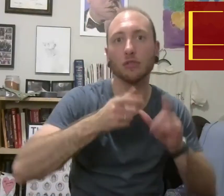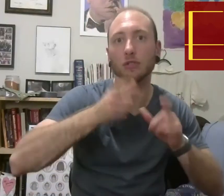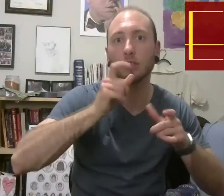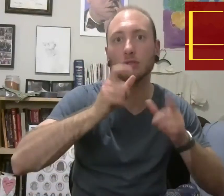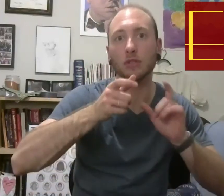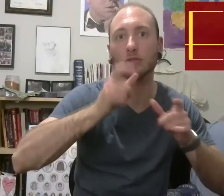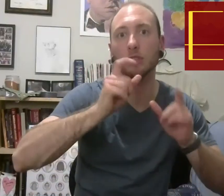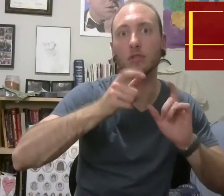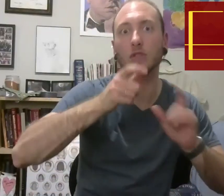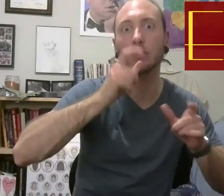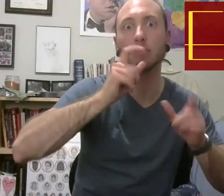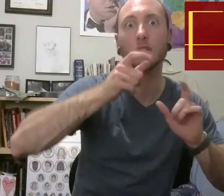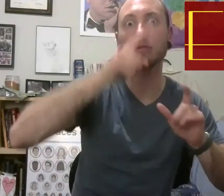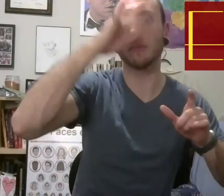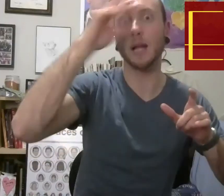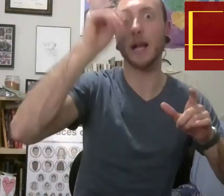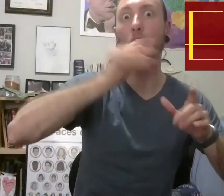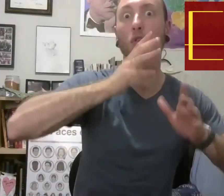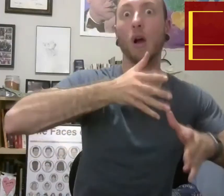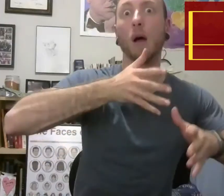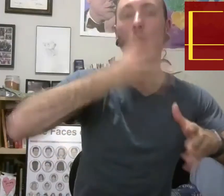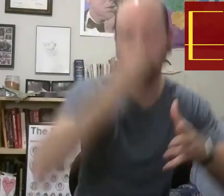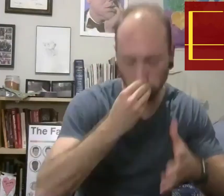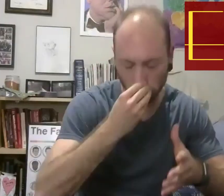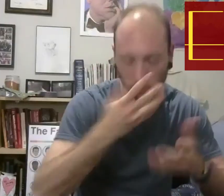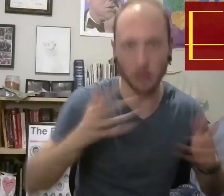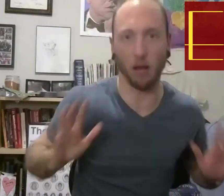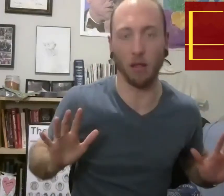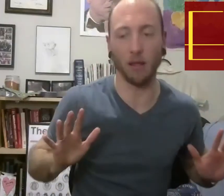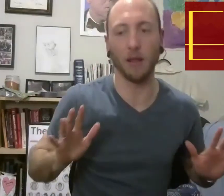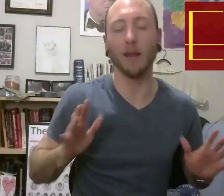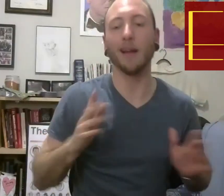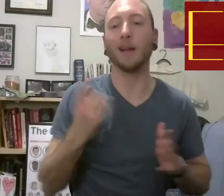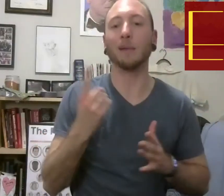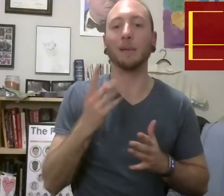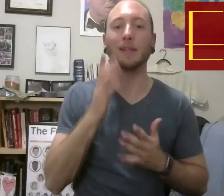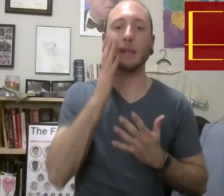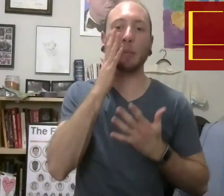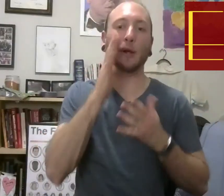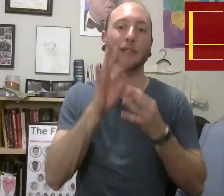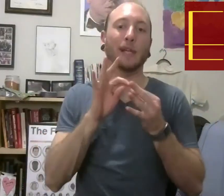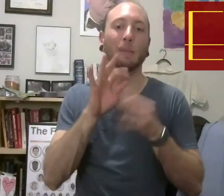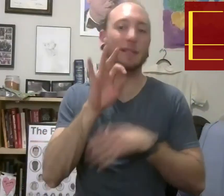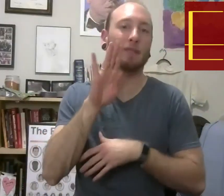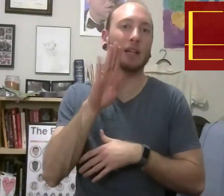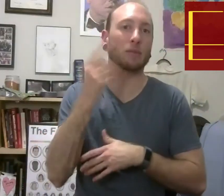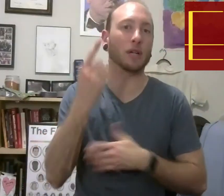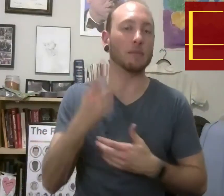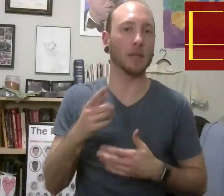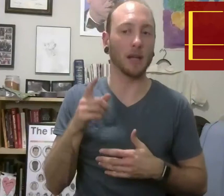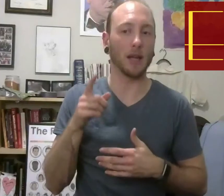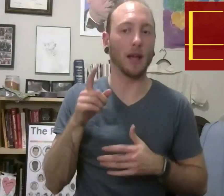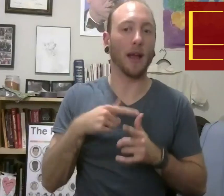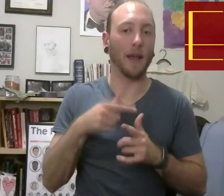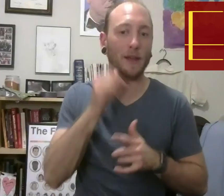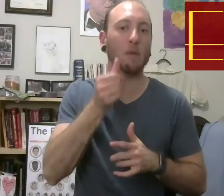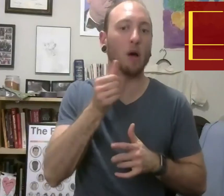And like probably doing something embarrassing on social media. I had to check out the next day. Um, so